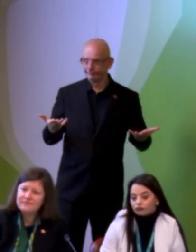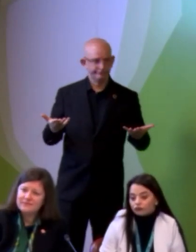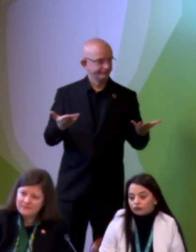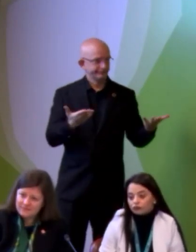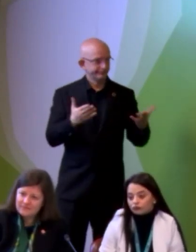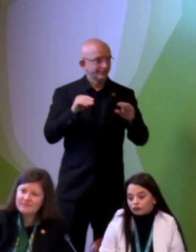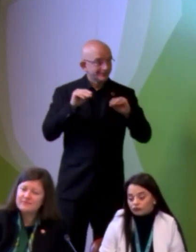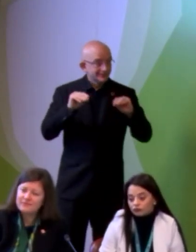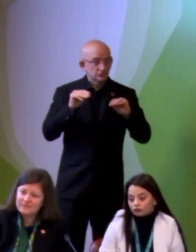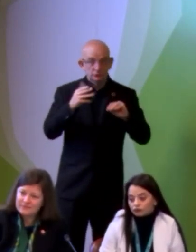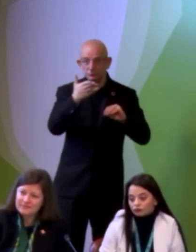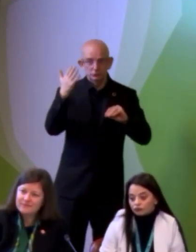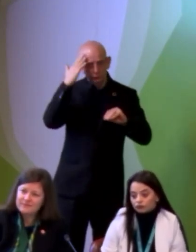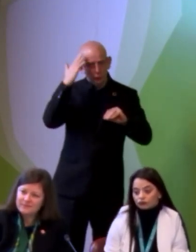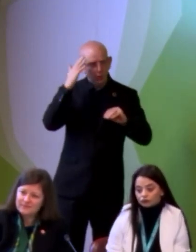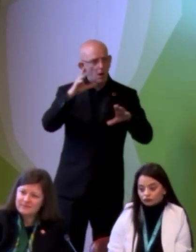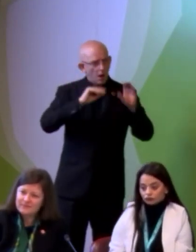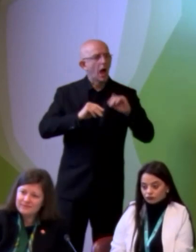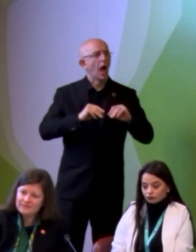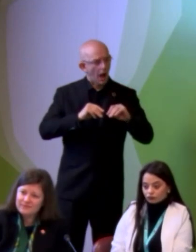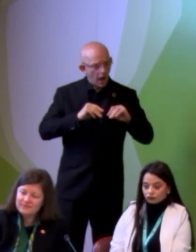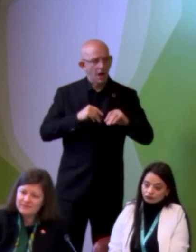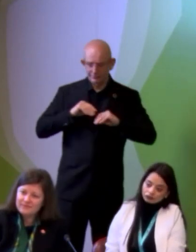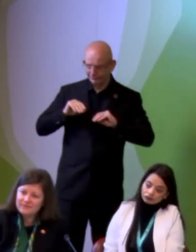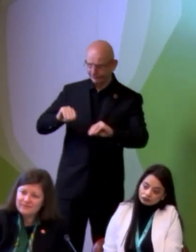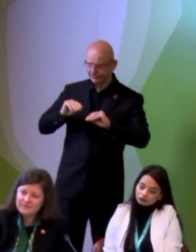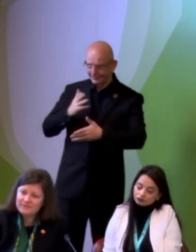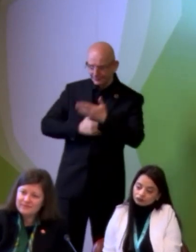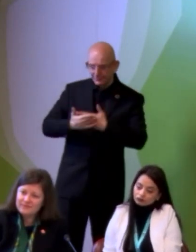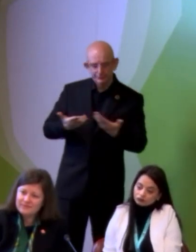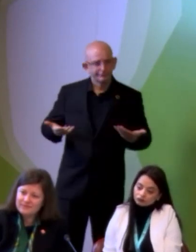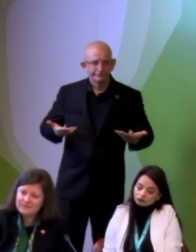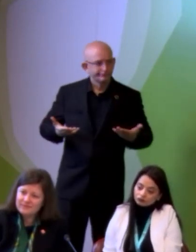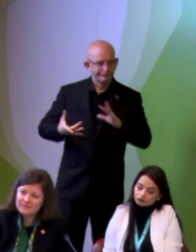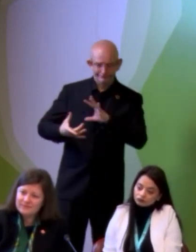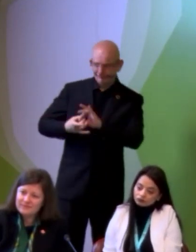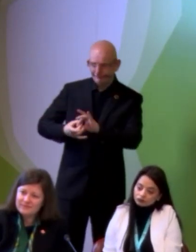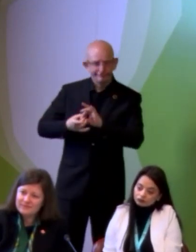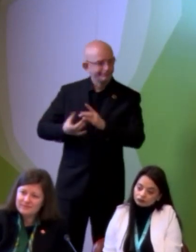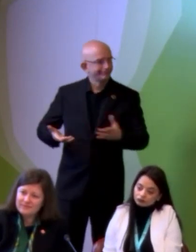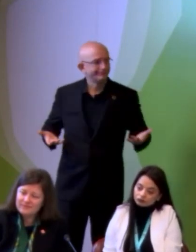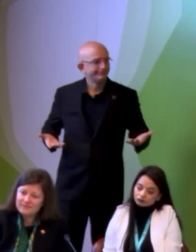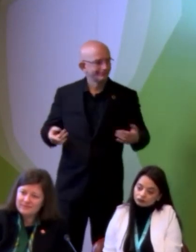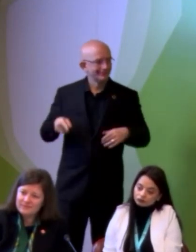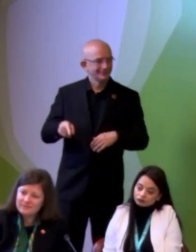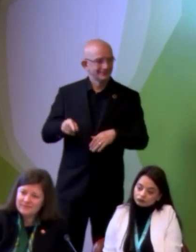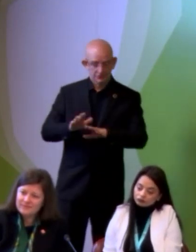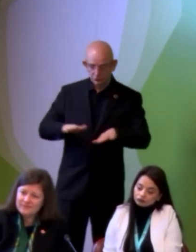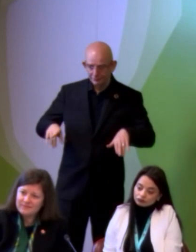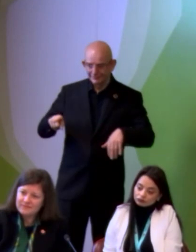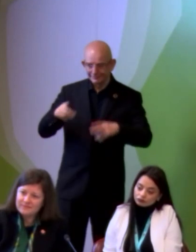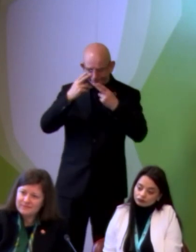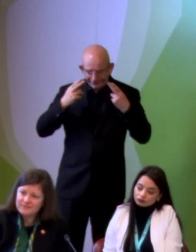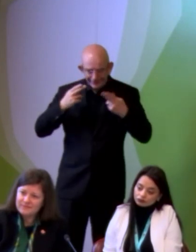for these children, especially when you look at the children who are visually impaired. They don't have